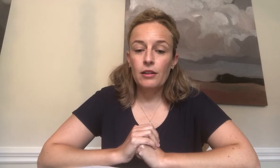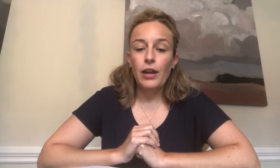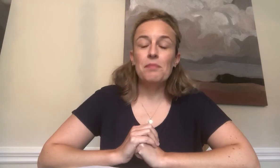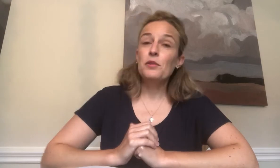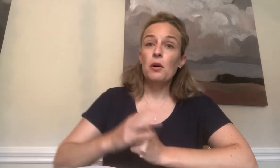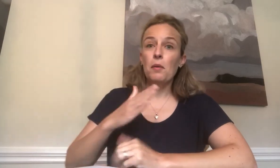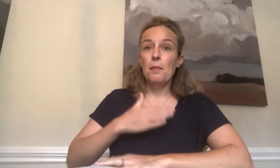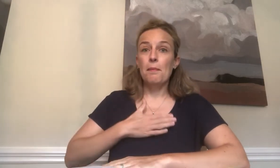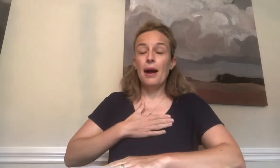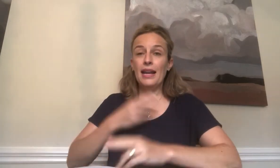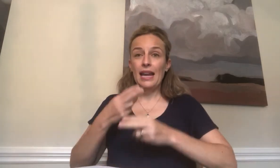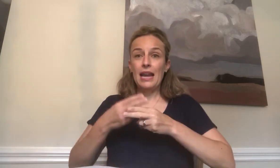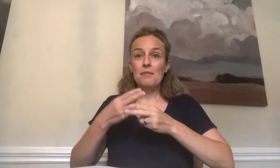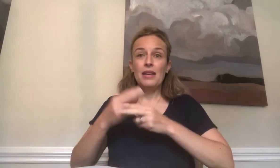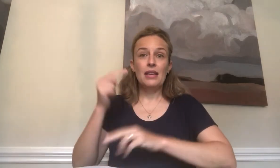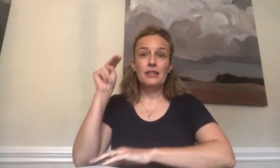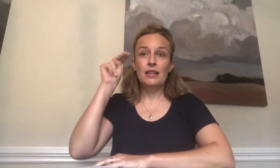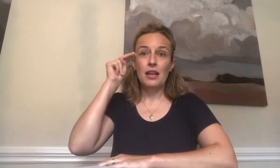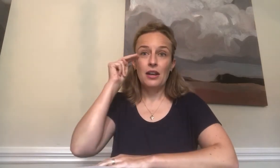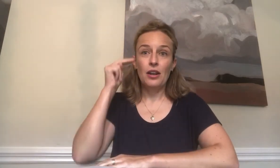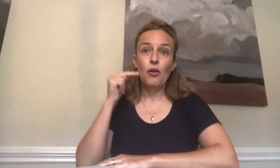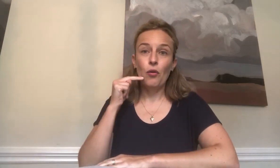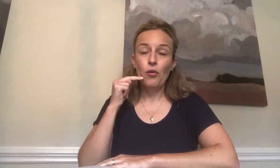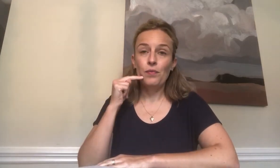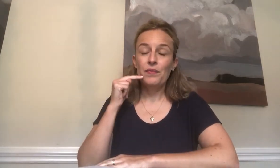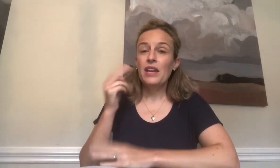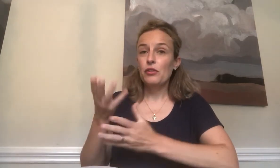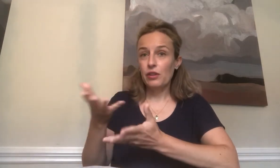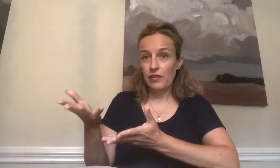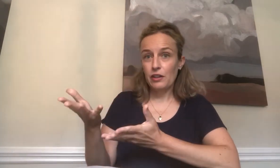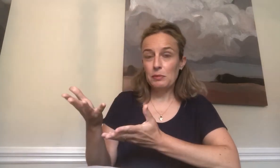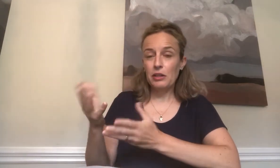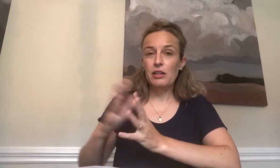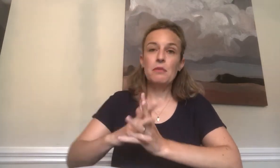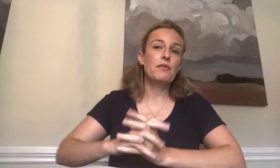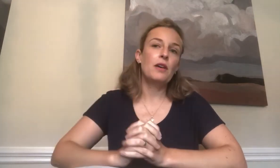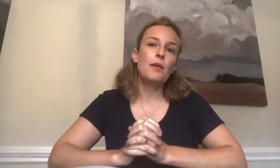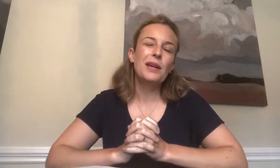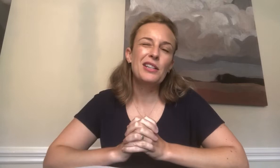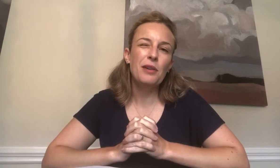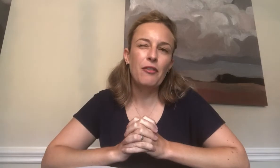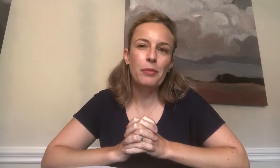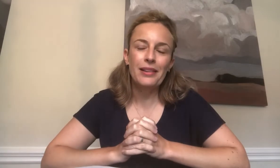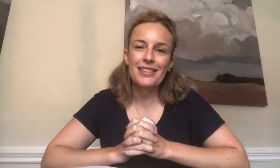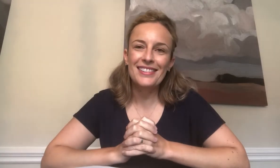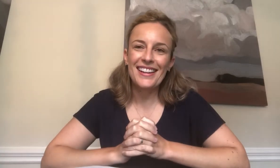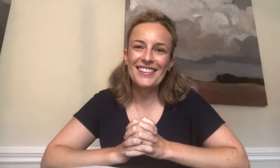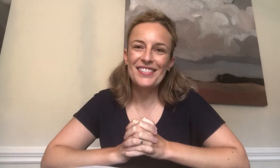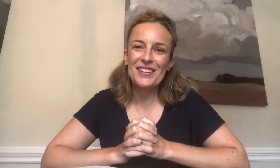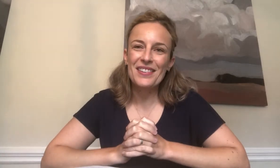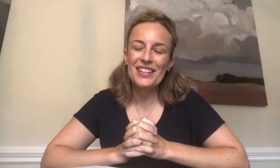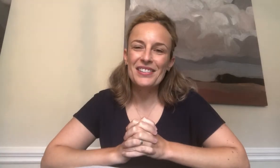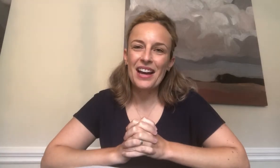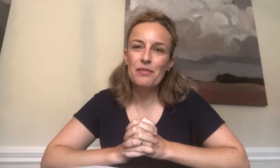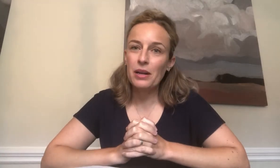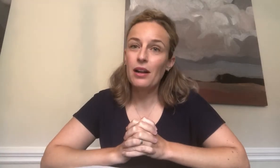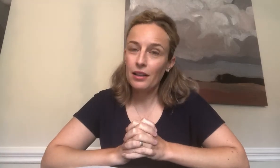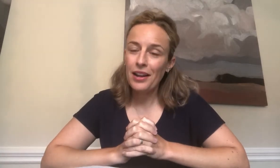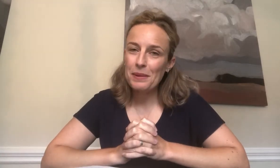Okay, so my name is Nicole. You could finger spell your name. We could do alphabet lesson later if you want to do that, but a lot of people